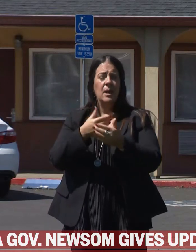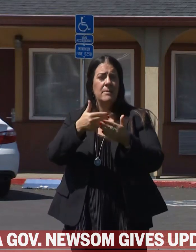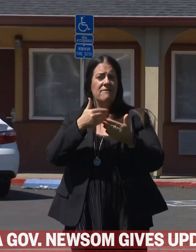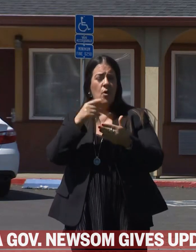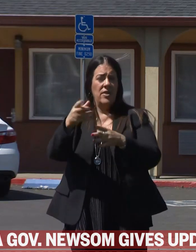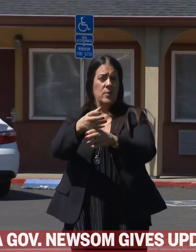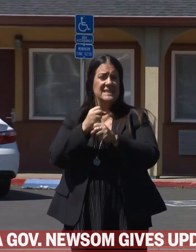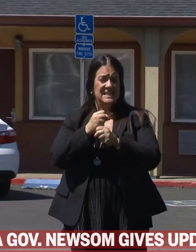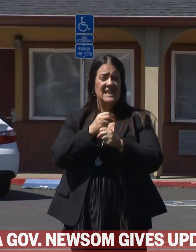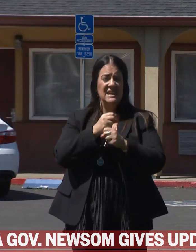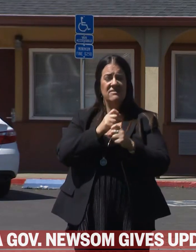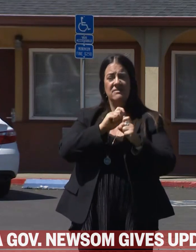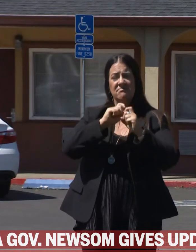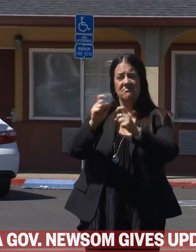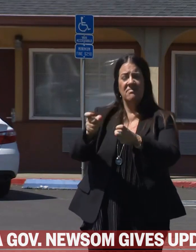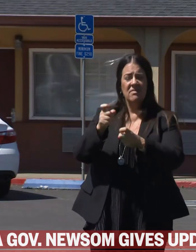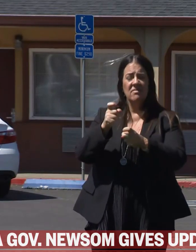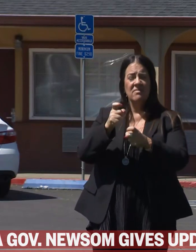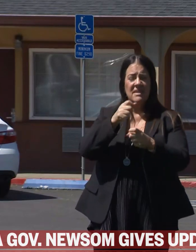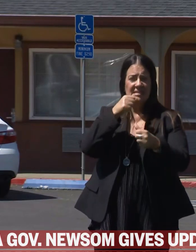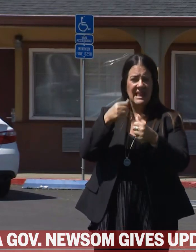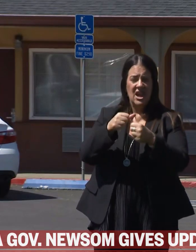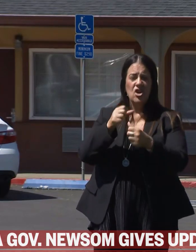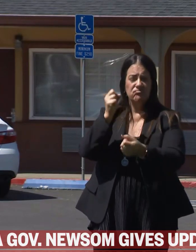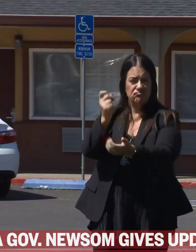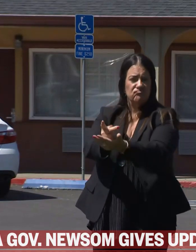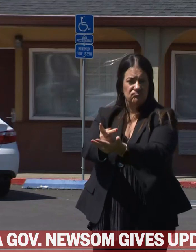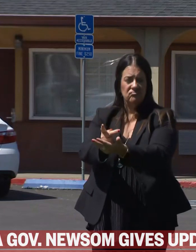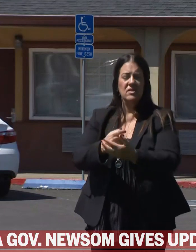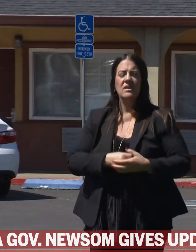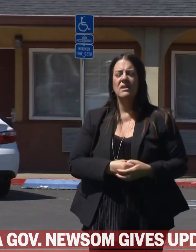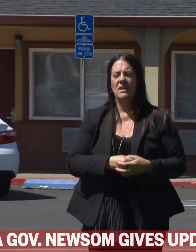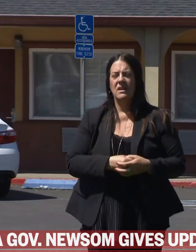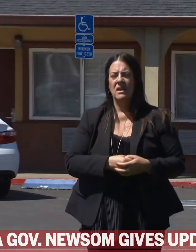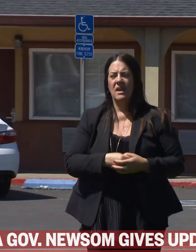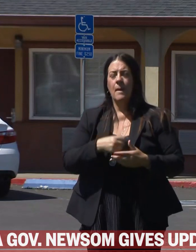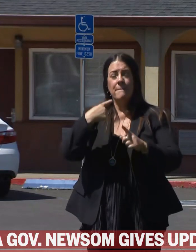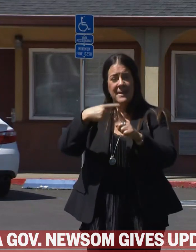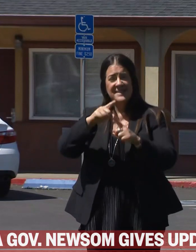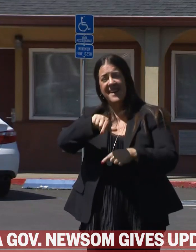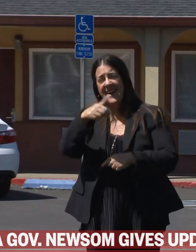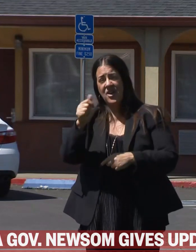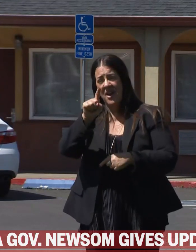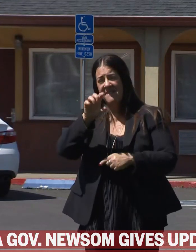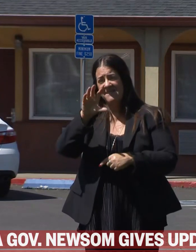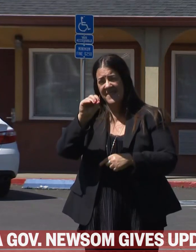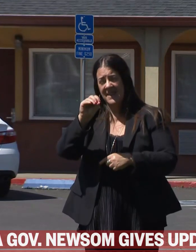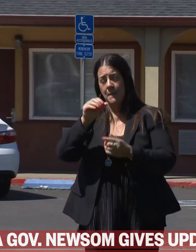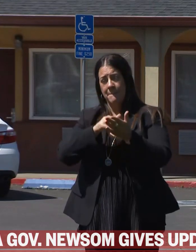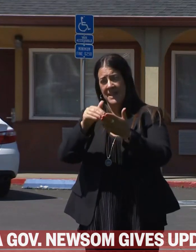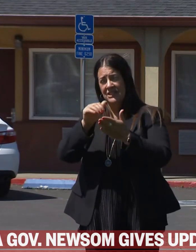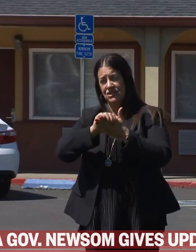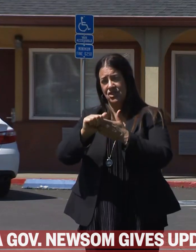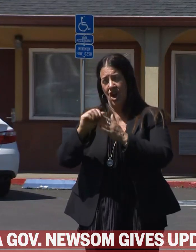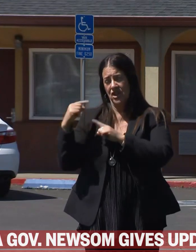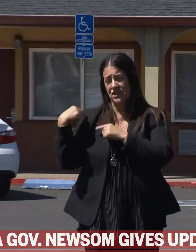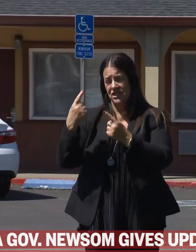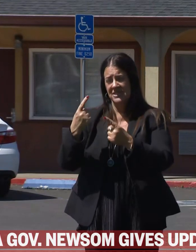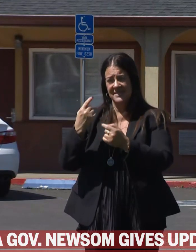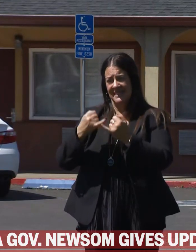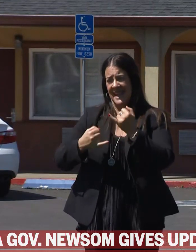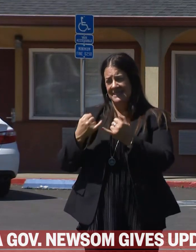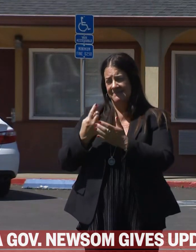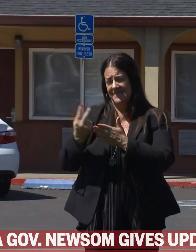which means the floodgate on all those dollars. And we put out $150 million in the last few weeks of emergency